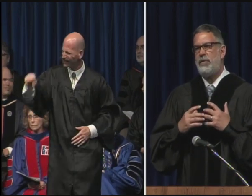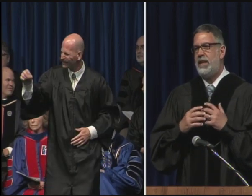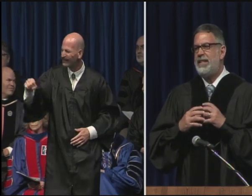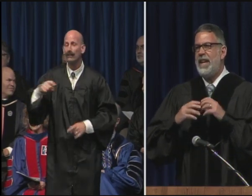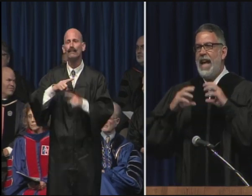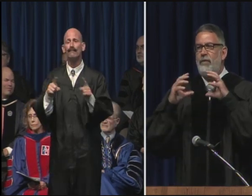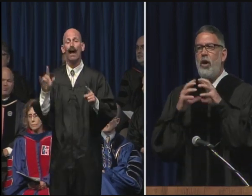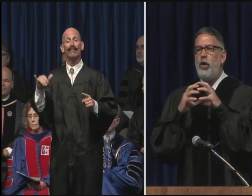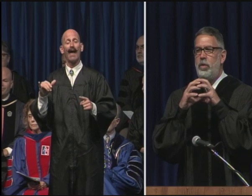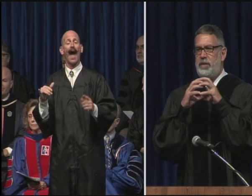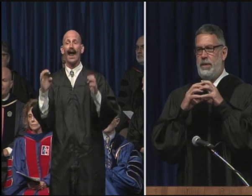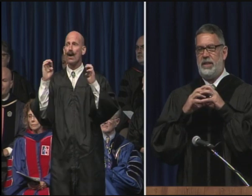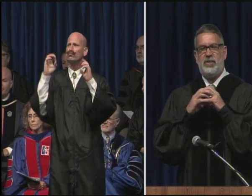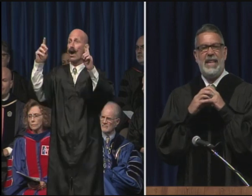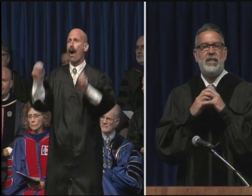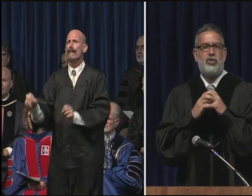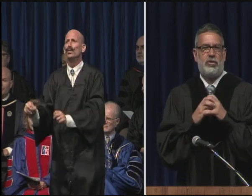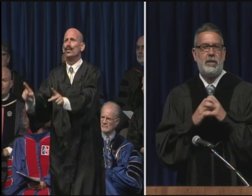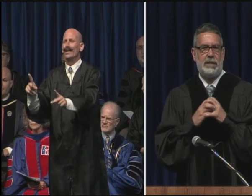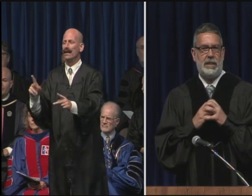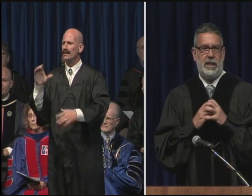rights have always been inextricably linked.